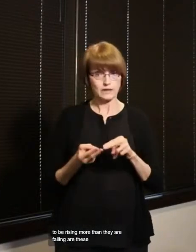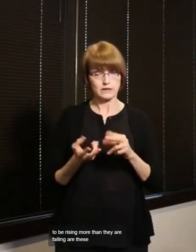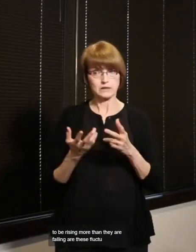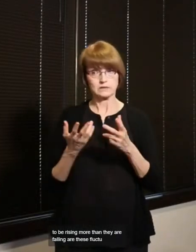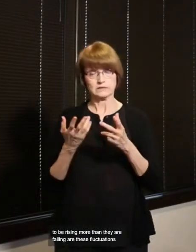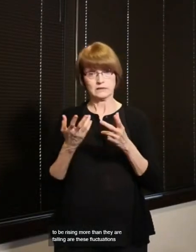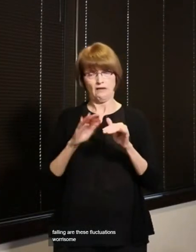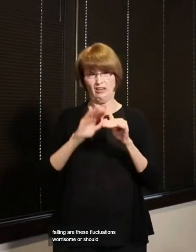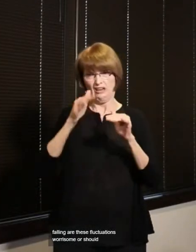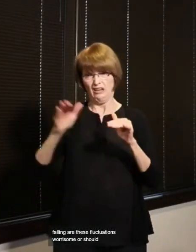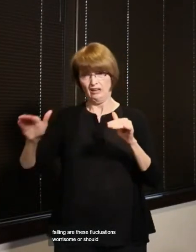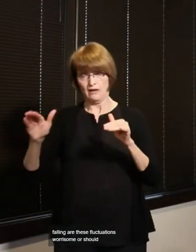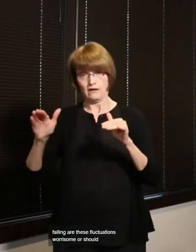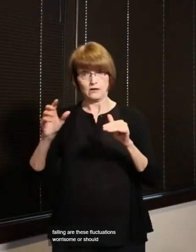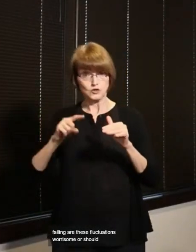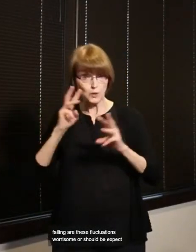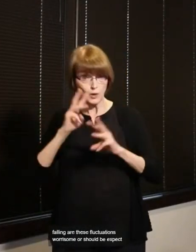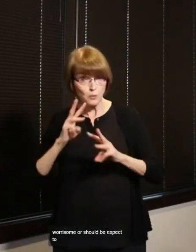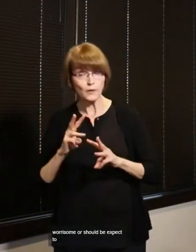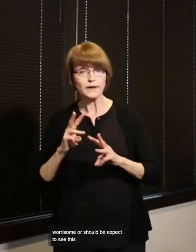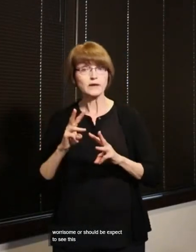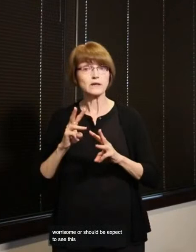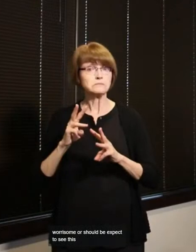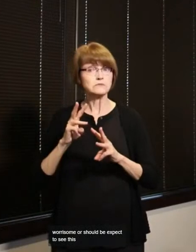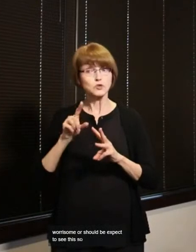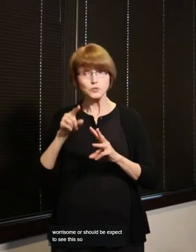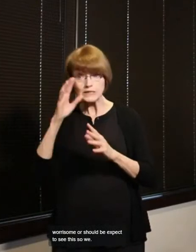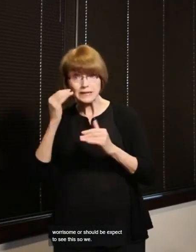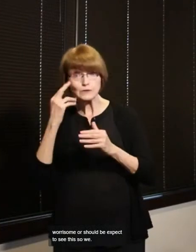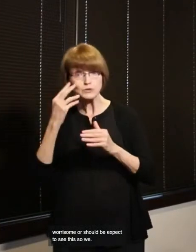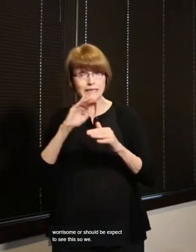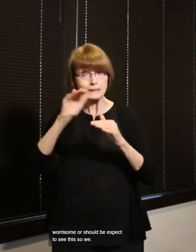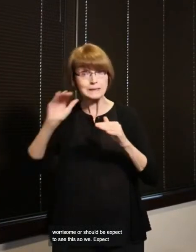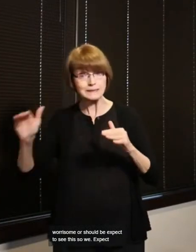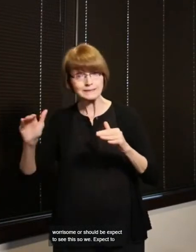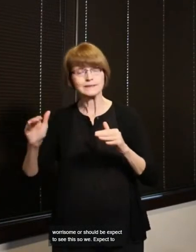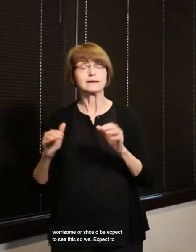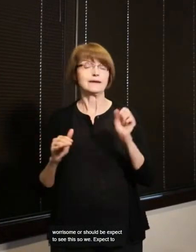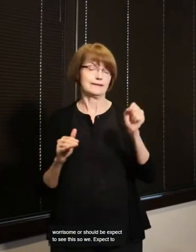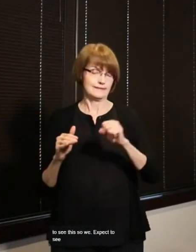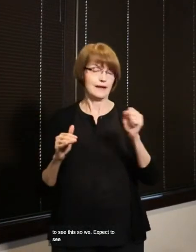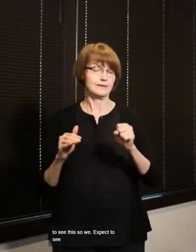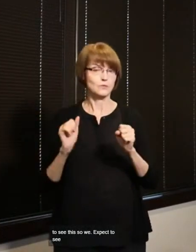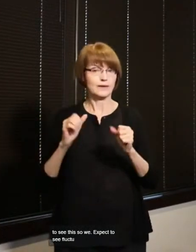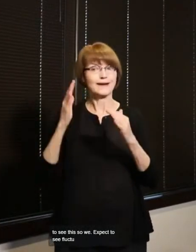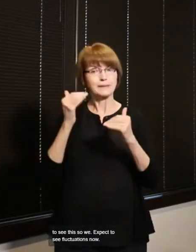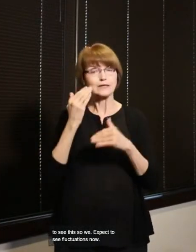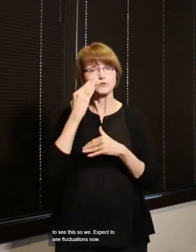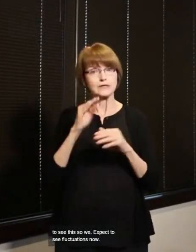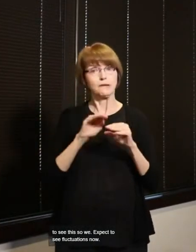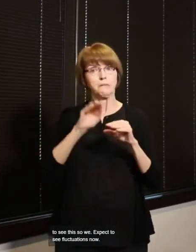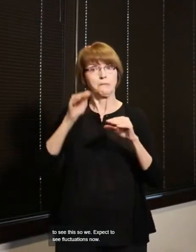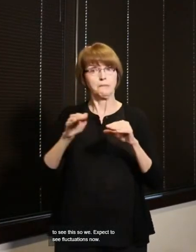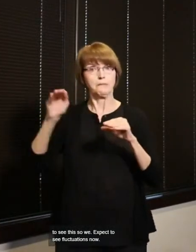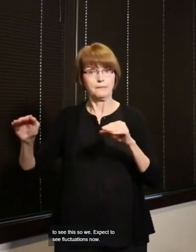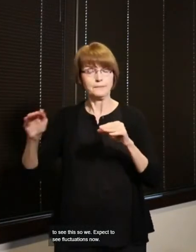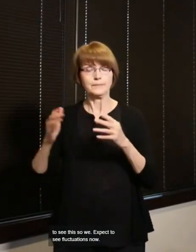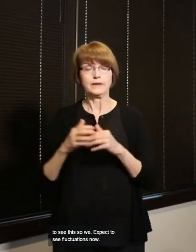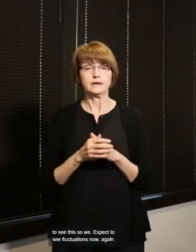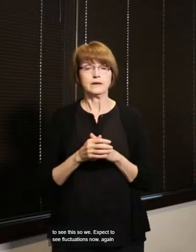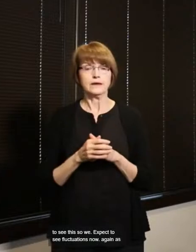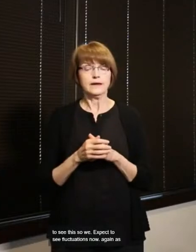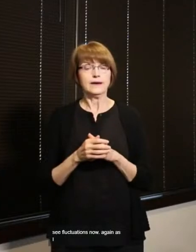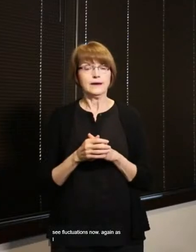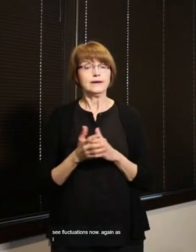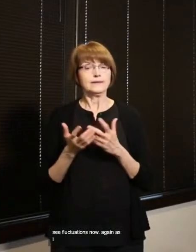fluctuations worrisome, or should we expect to see these? So we should expect to see the fluctuations. Now, again, as